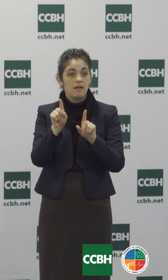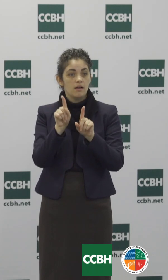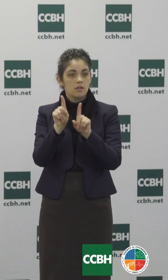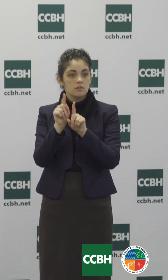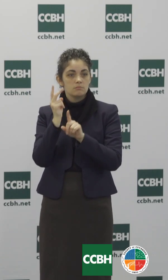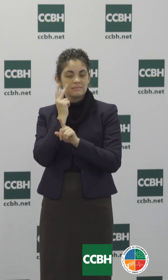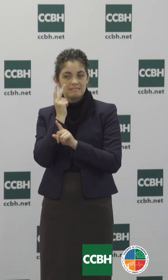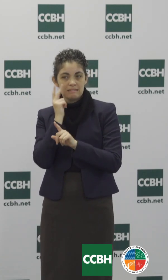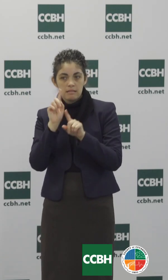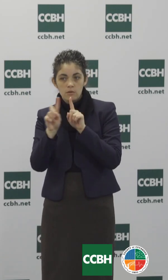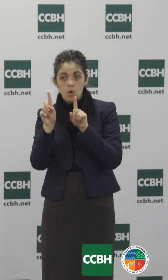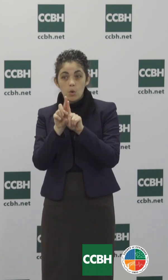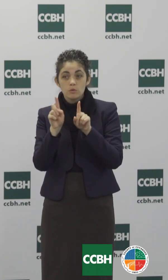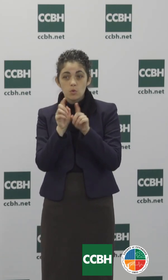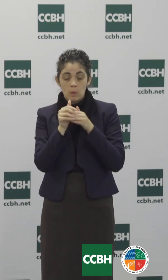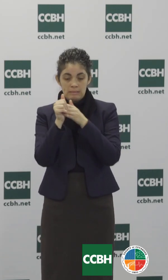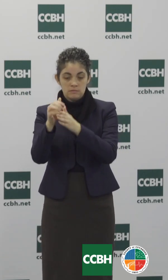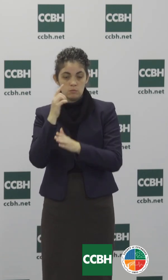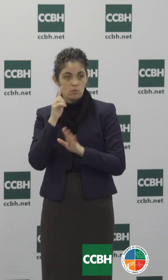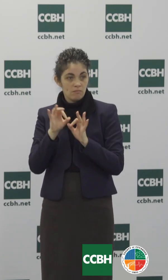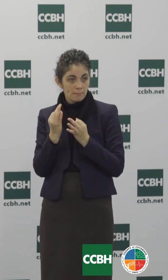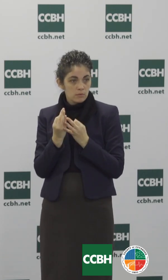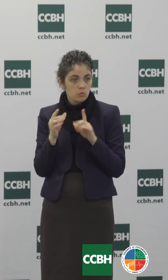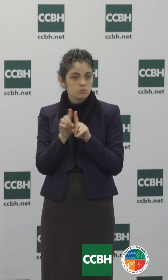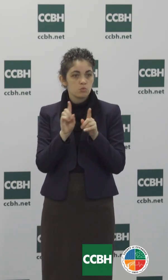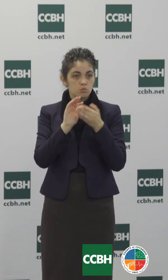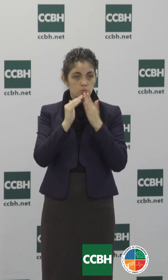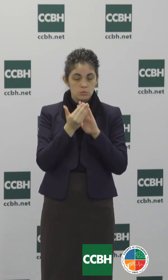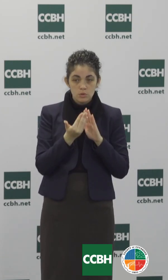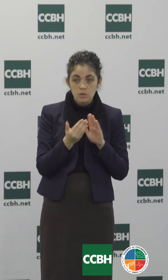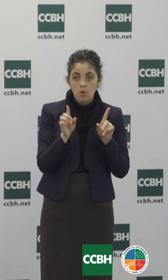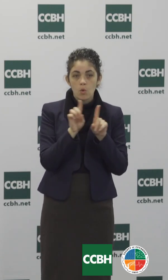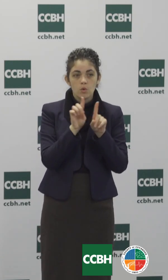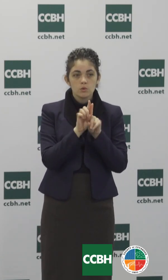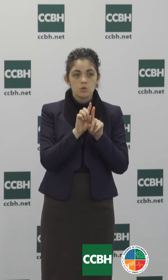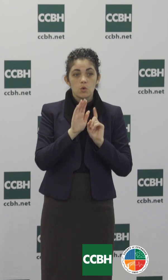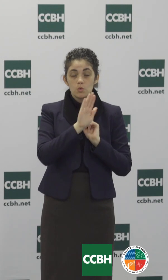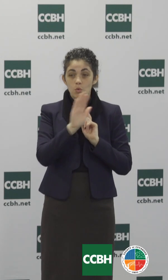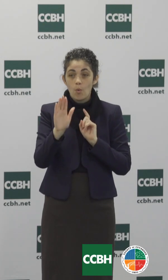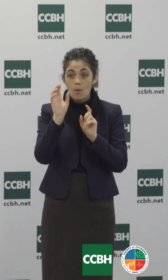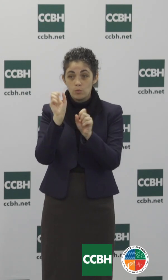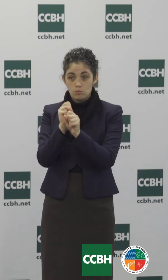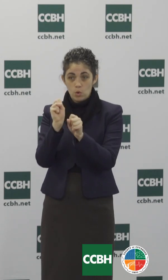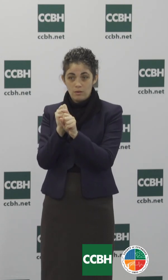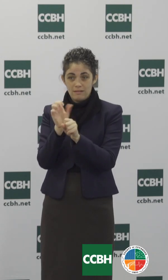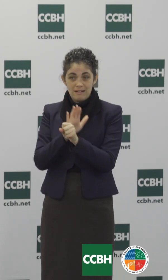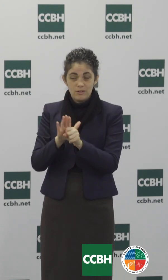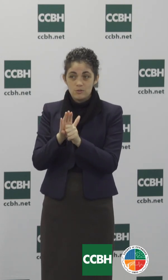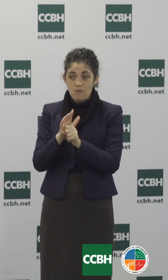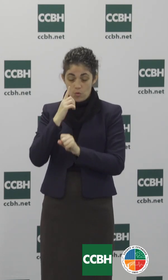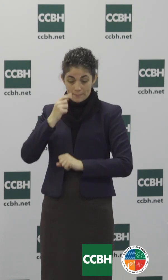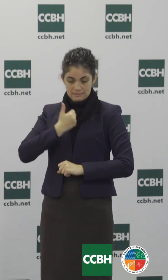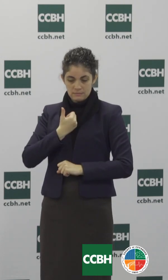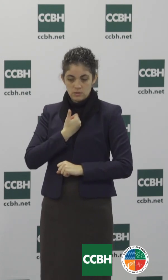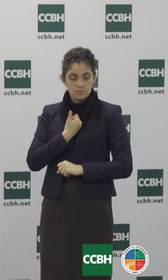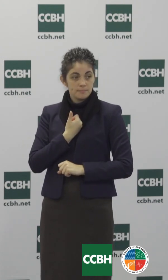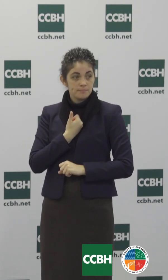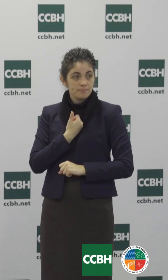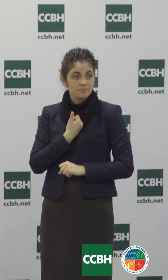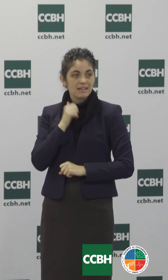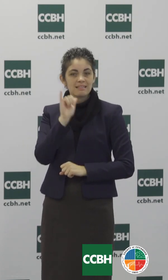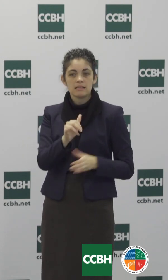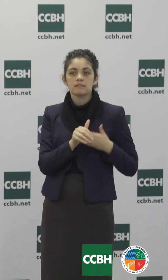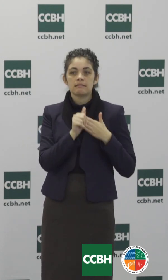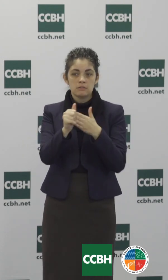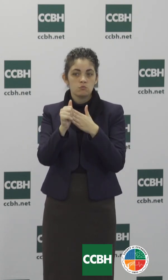communities, as leaders in your families and in your places of work. And for me, that's